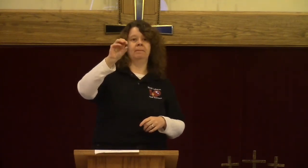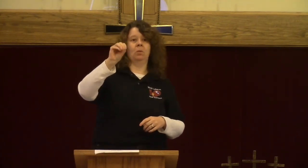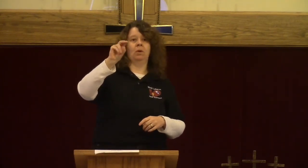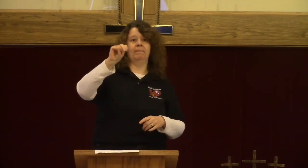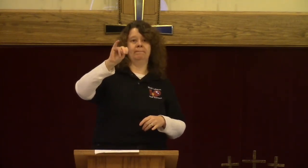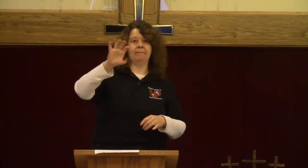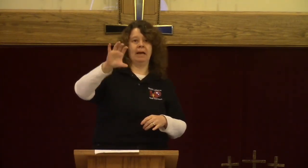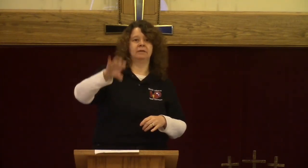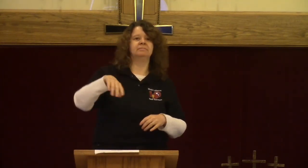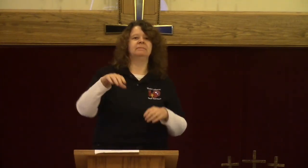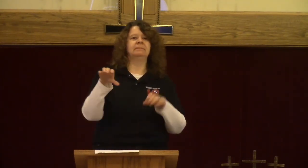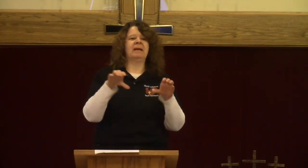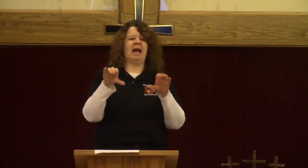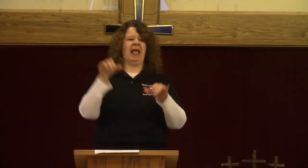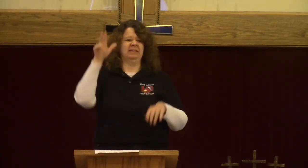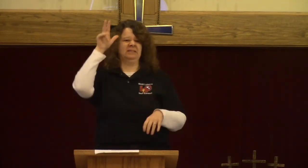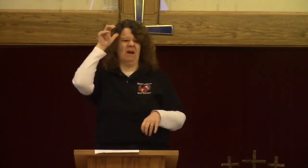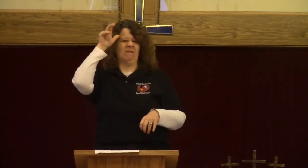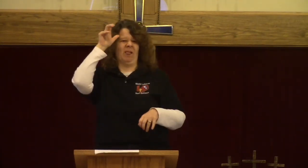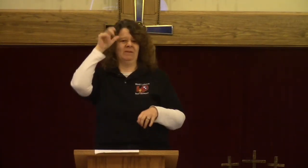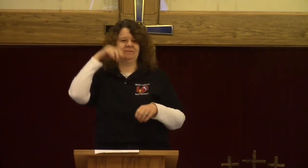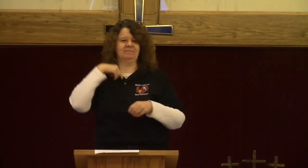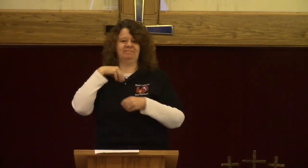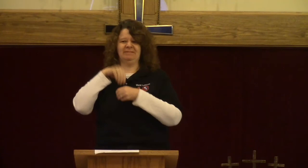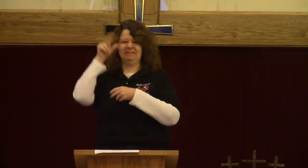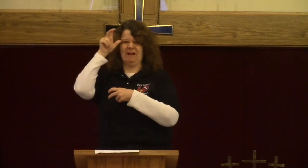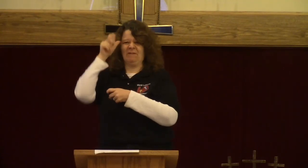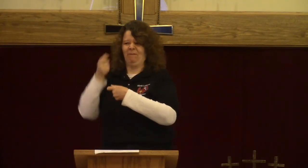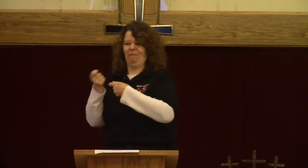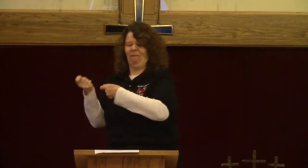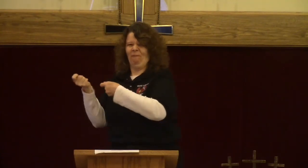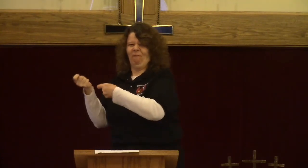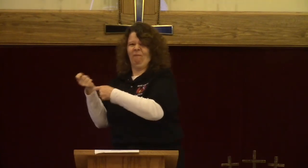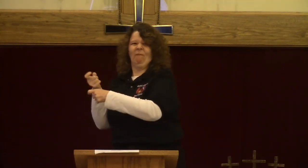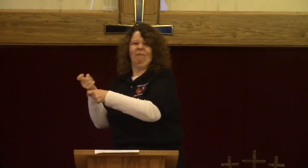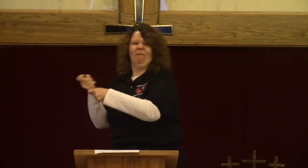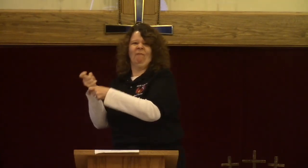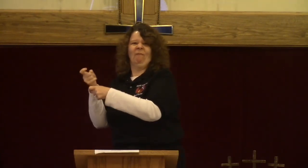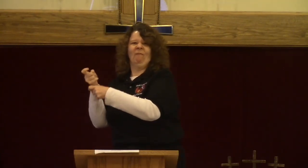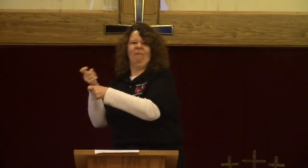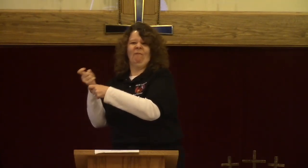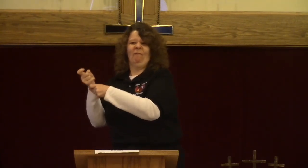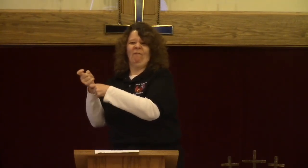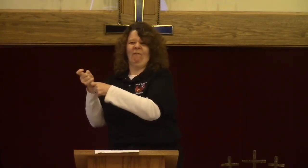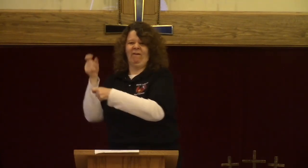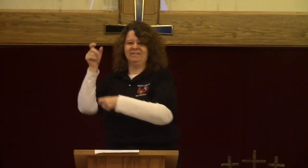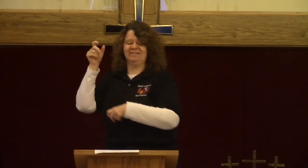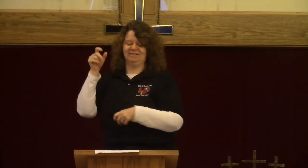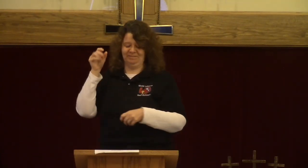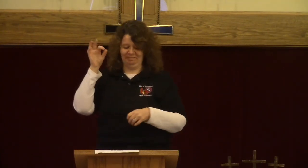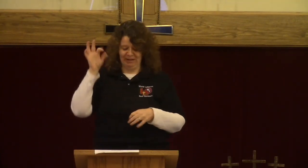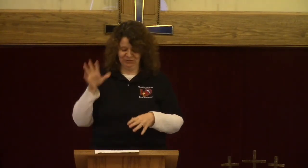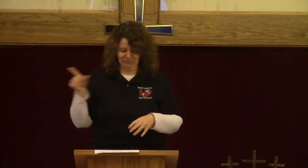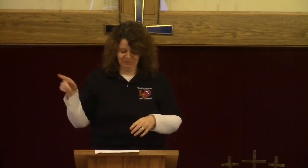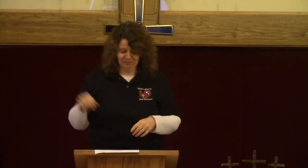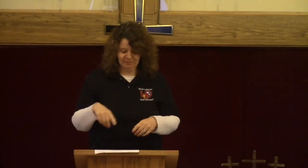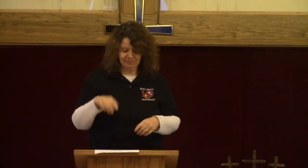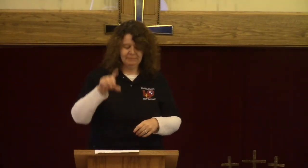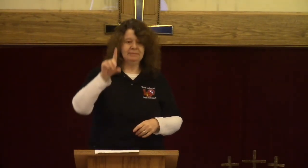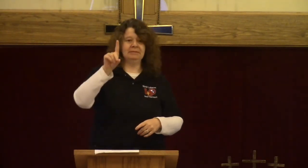who act in a demonic way. You know, they specifically act evil towards the pastor. It's like, you